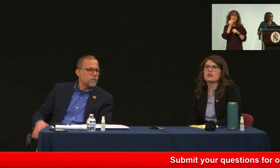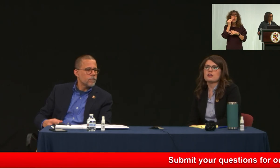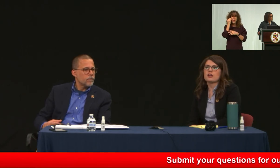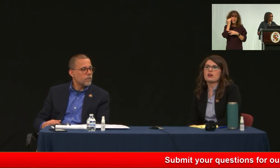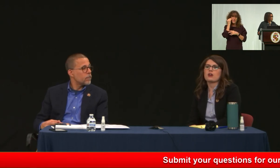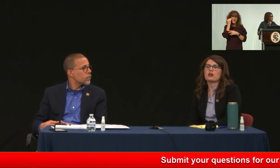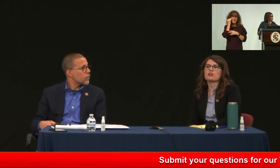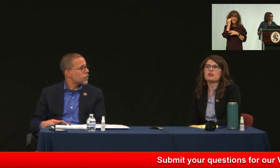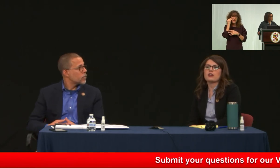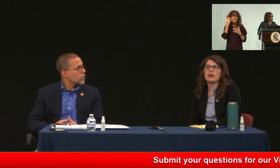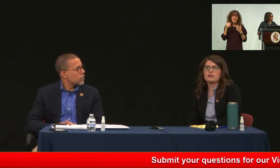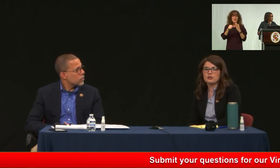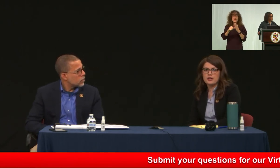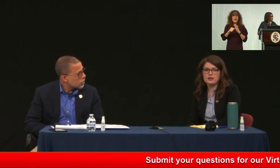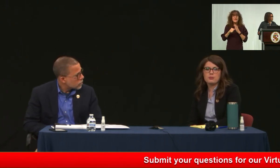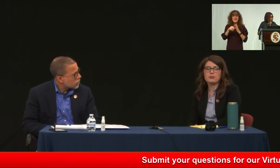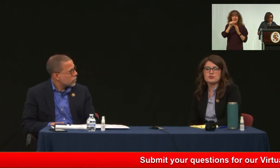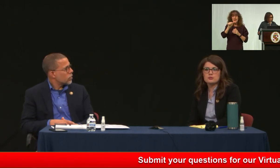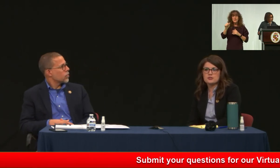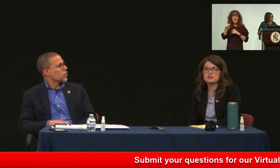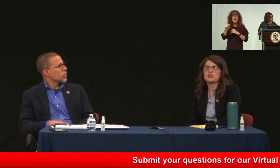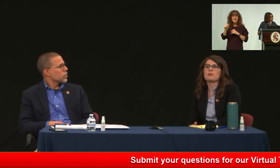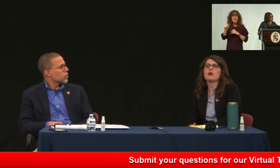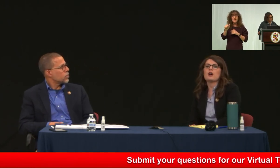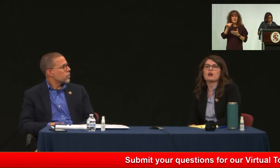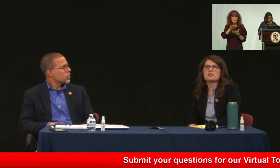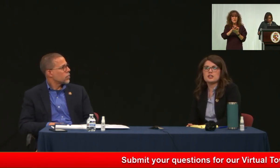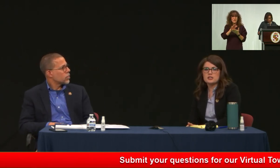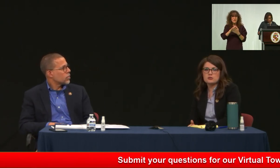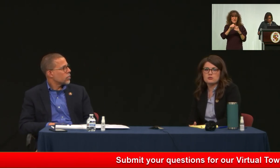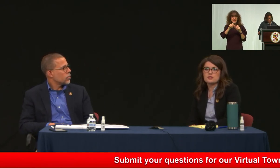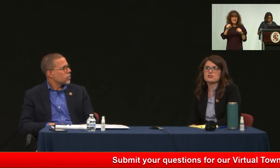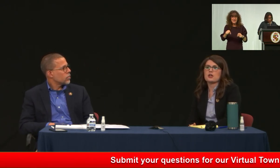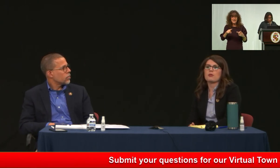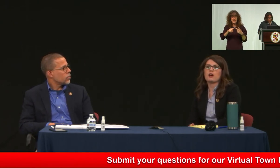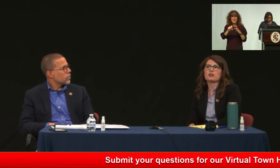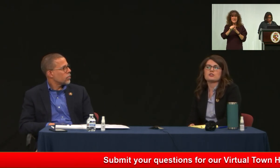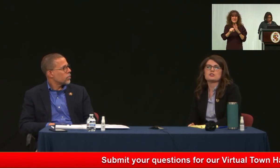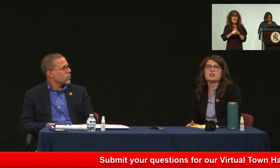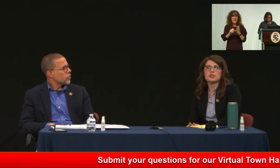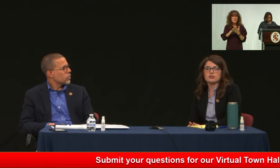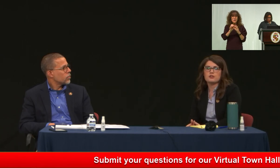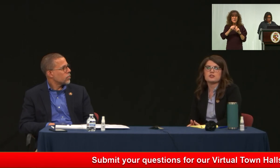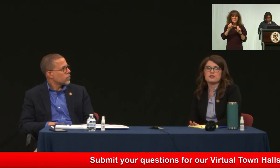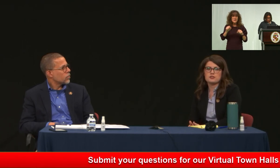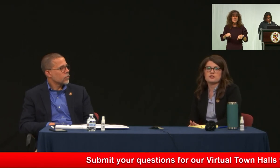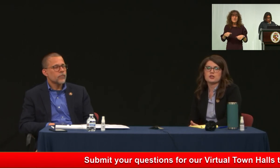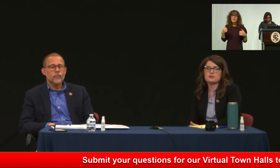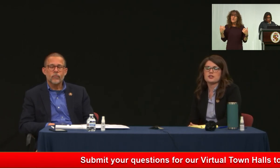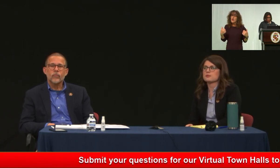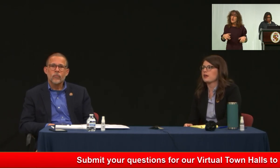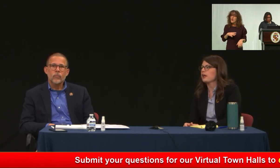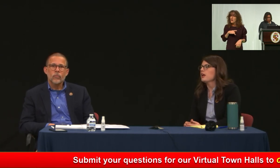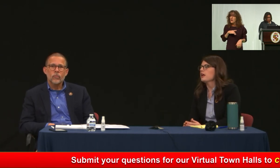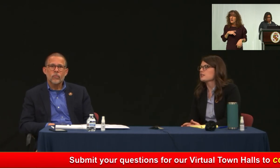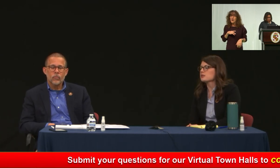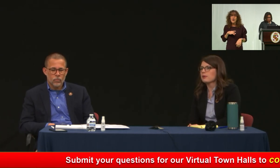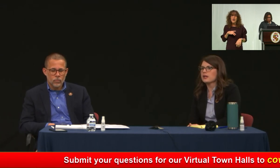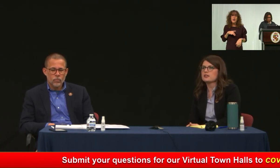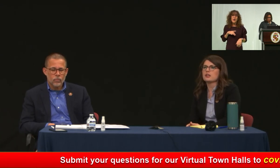reemphasize that our Anne Arundel County Public School System, our state school system, are just heroes in this circumstance